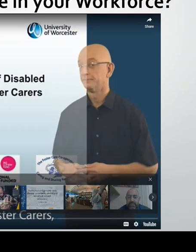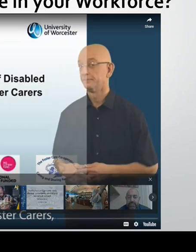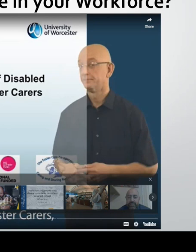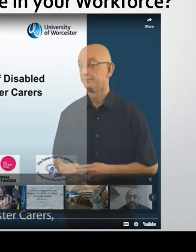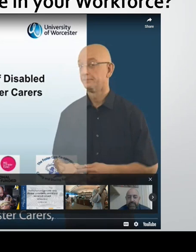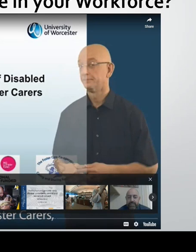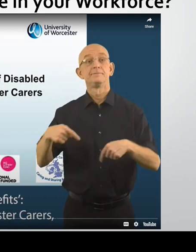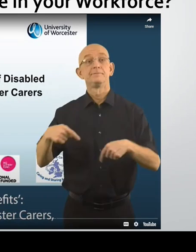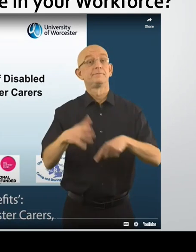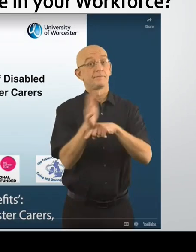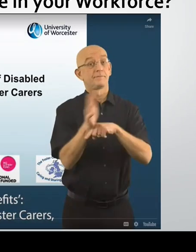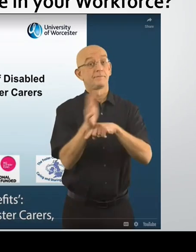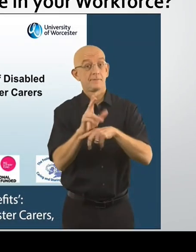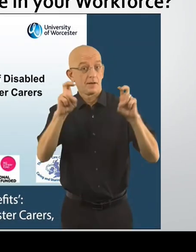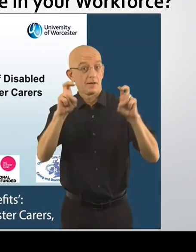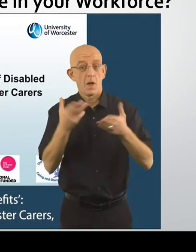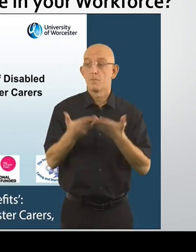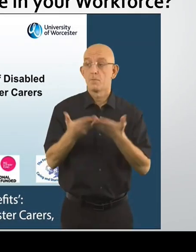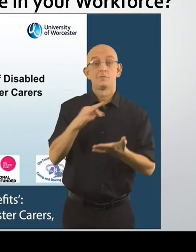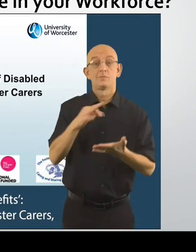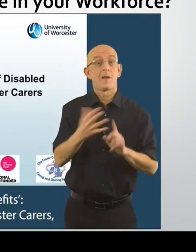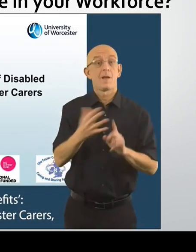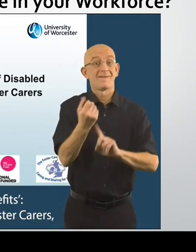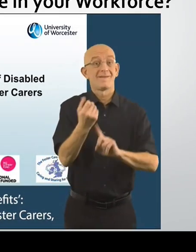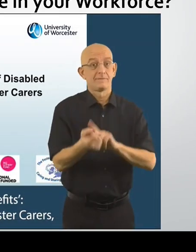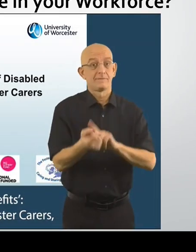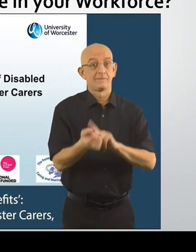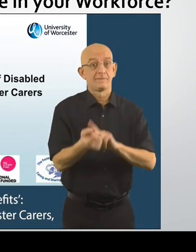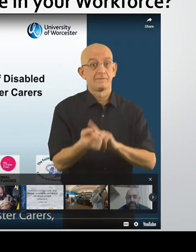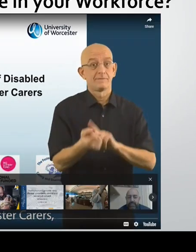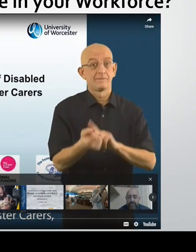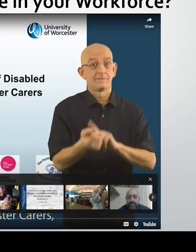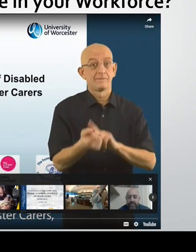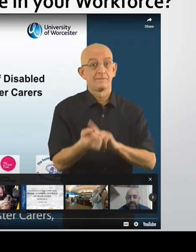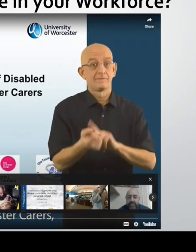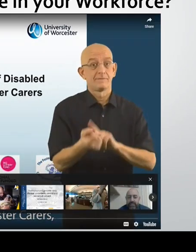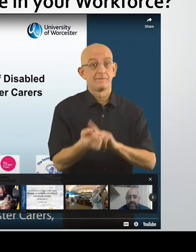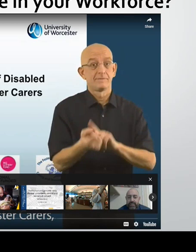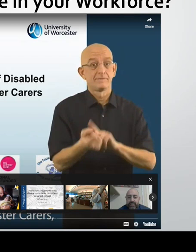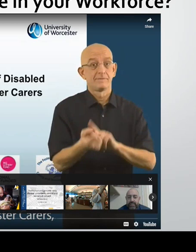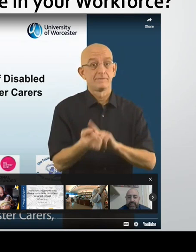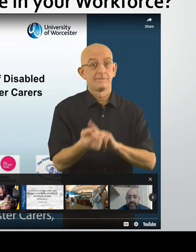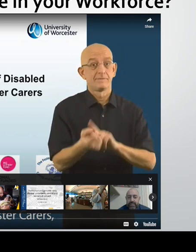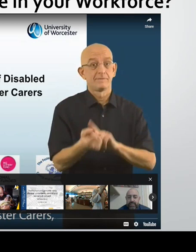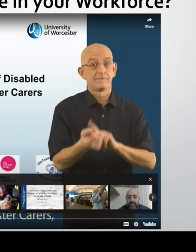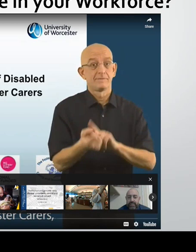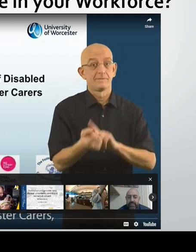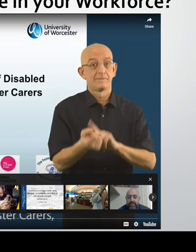I could hear it. This video is called Mutual Benefits, the Potential of Disabled...